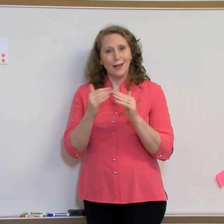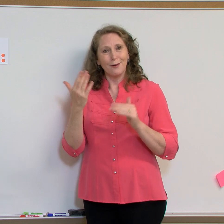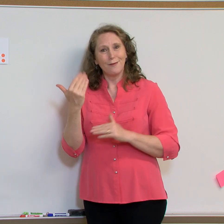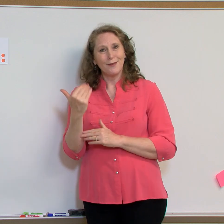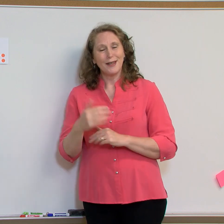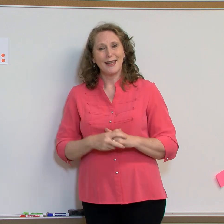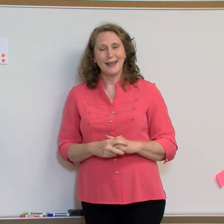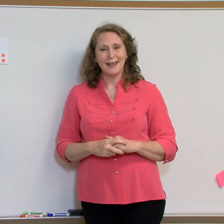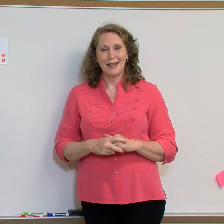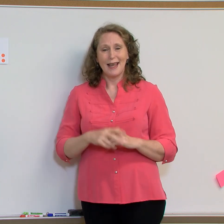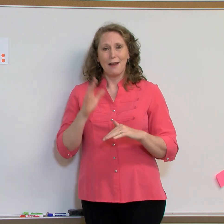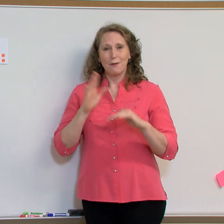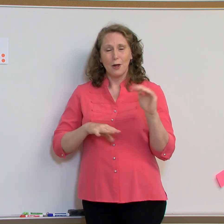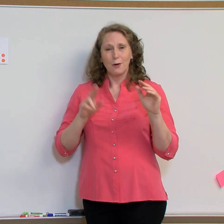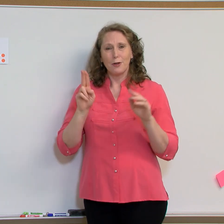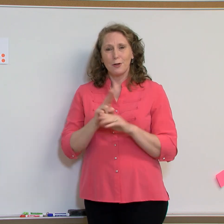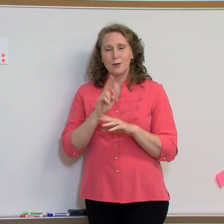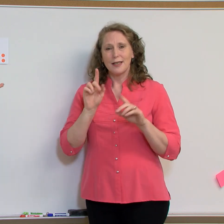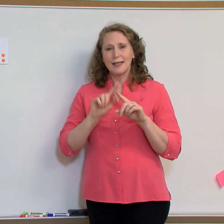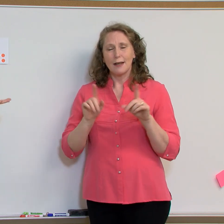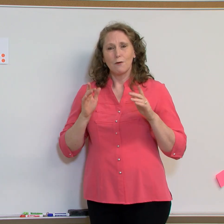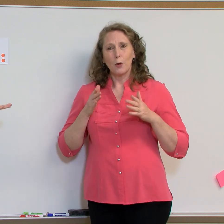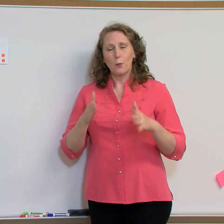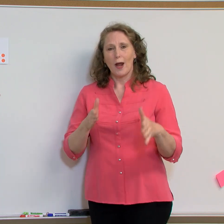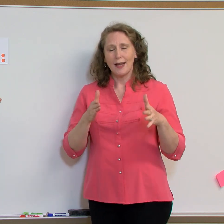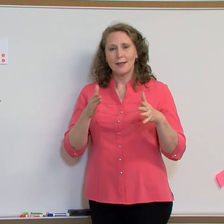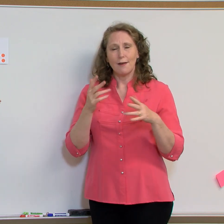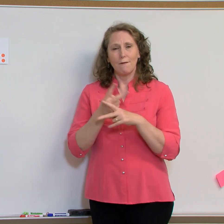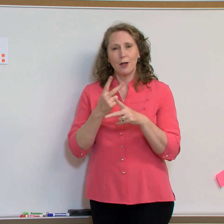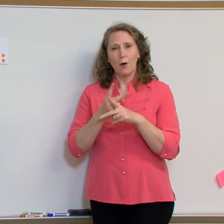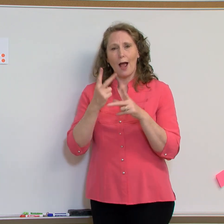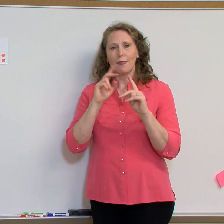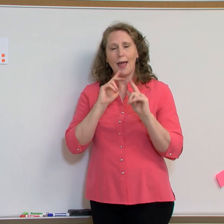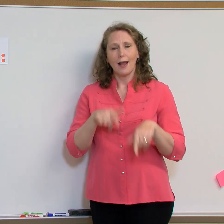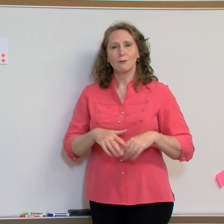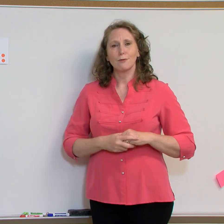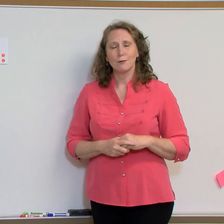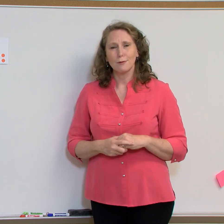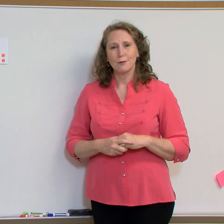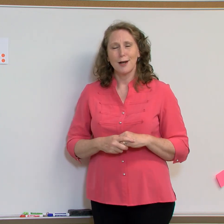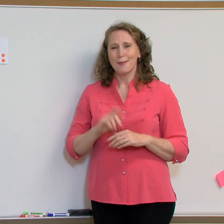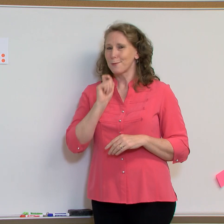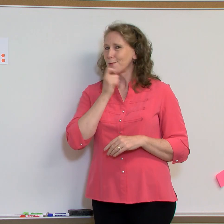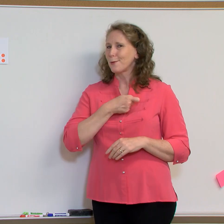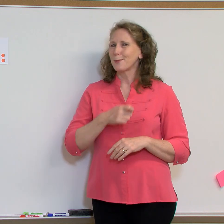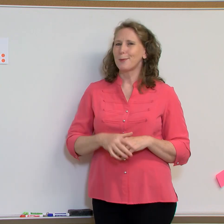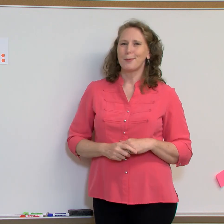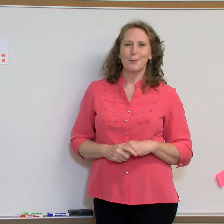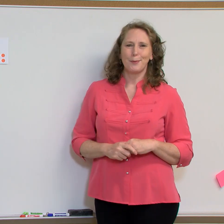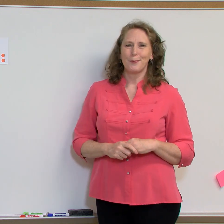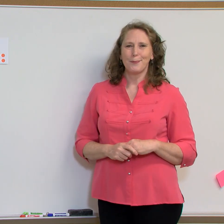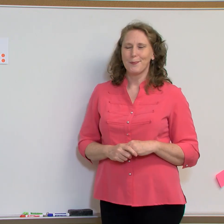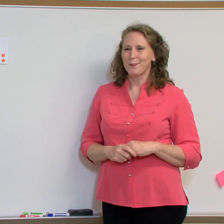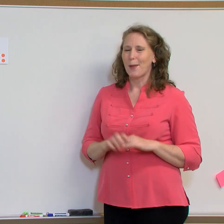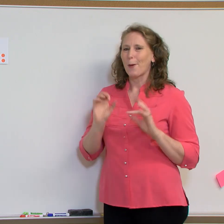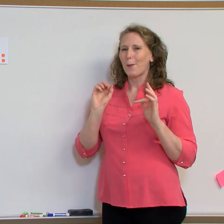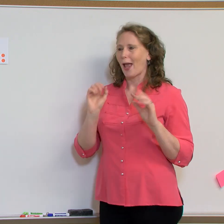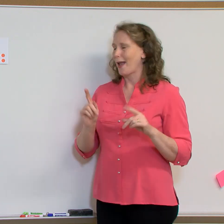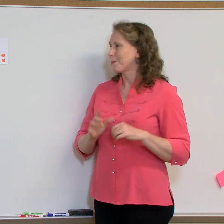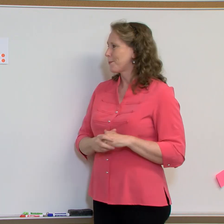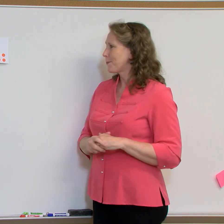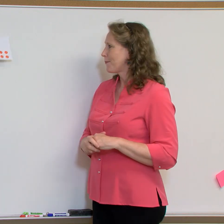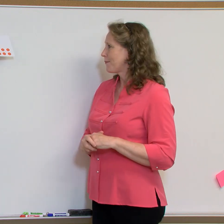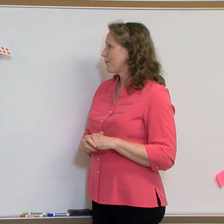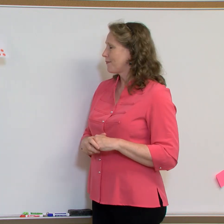15, even though we're all using different thinking strategies. How cool is that? Okay,